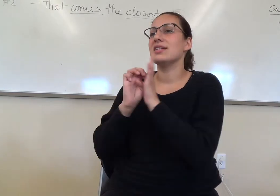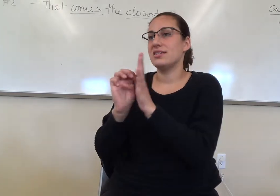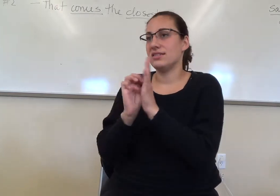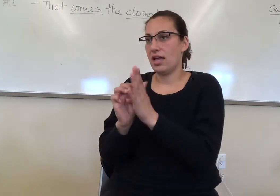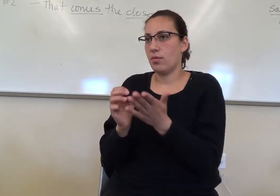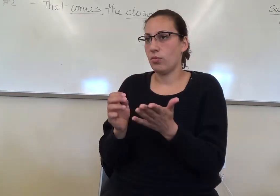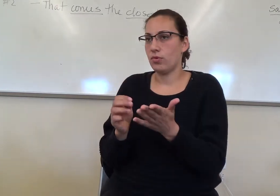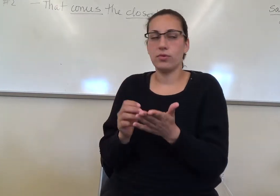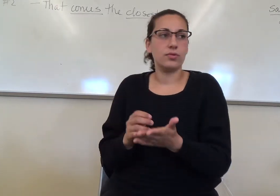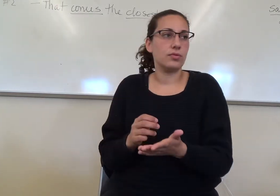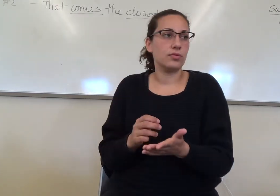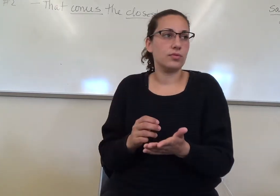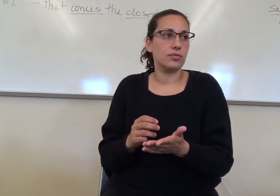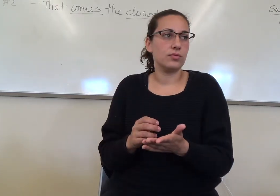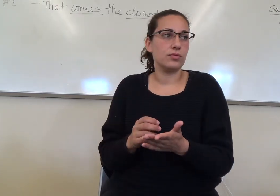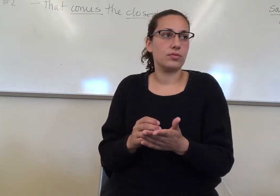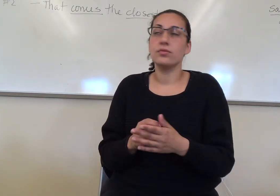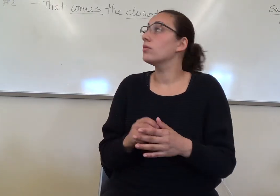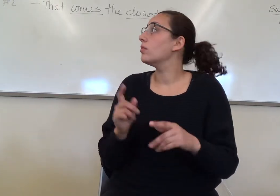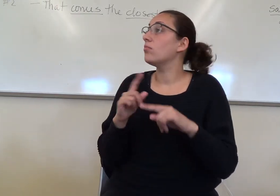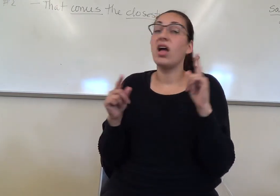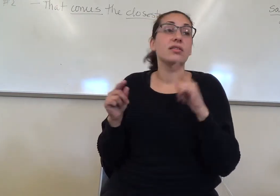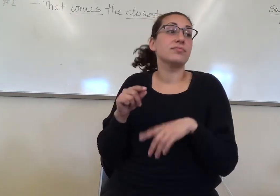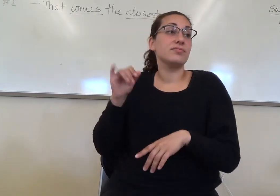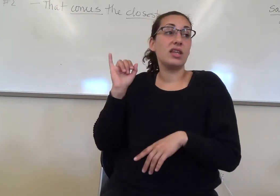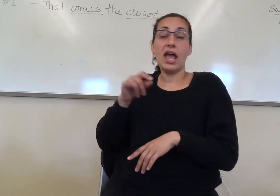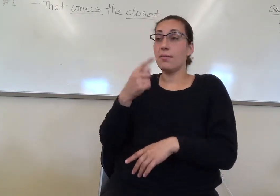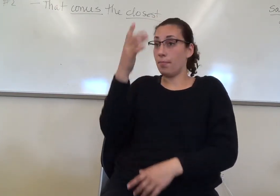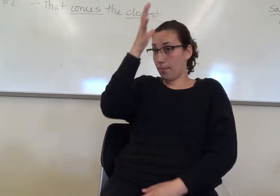the way down to here, but he's just one example.